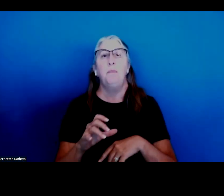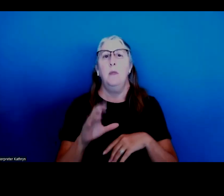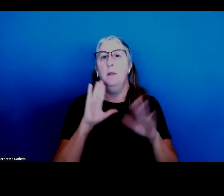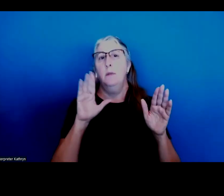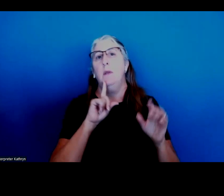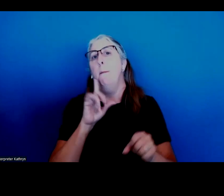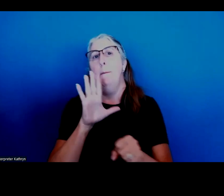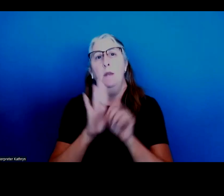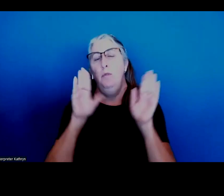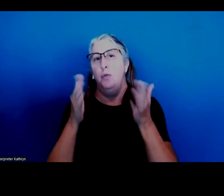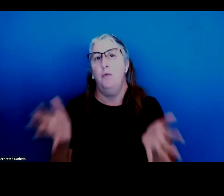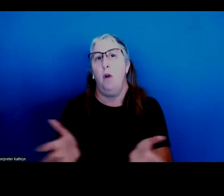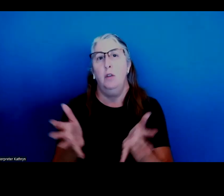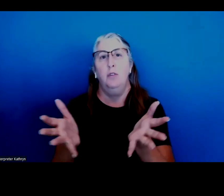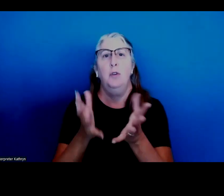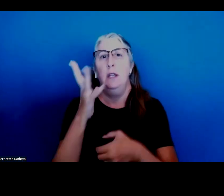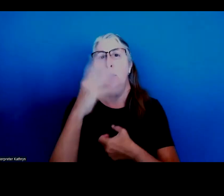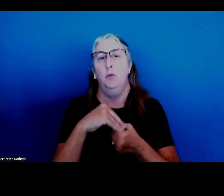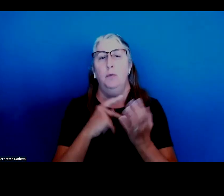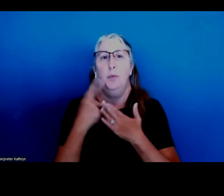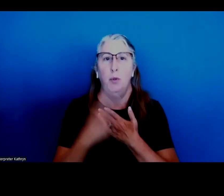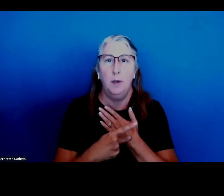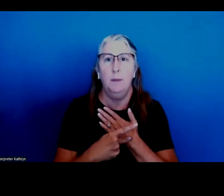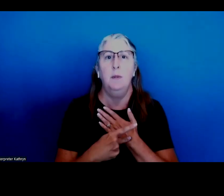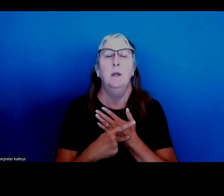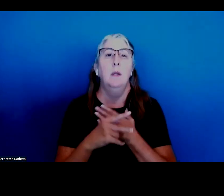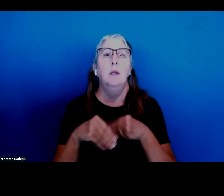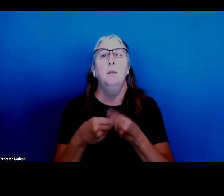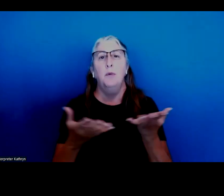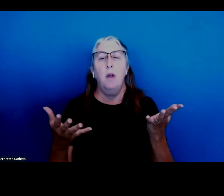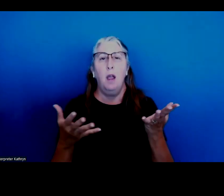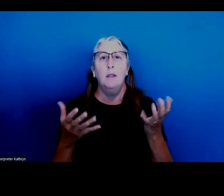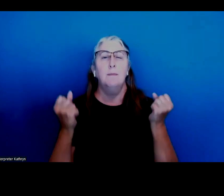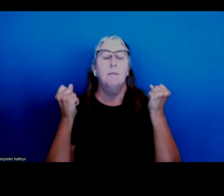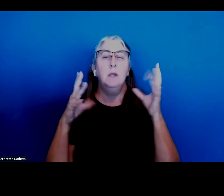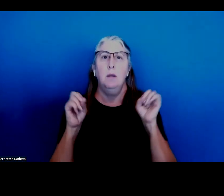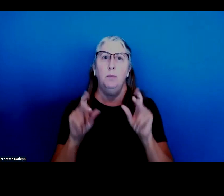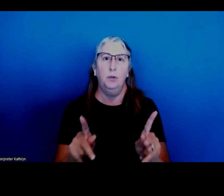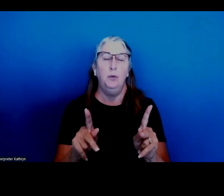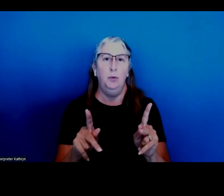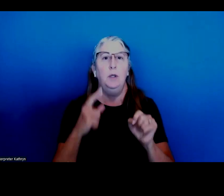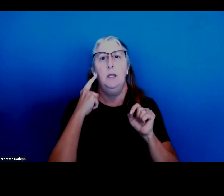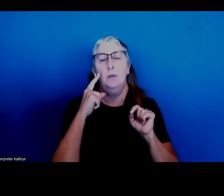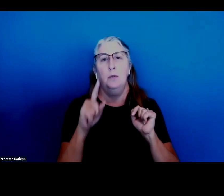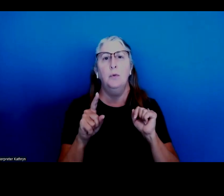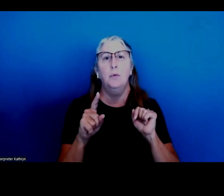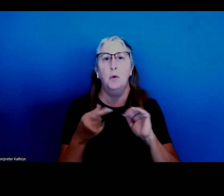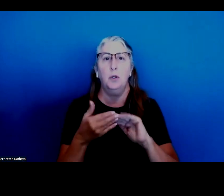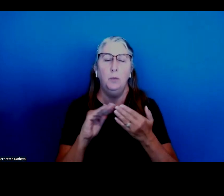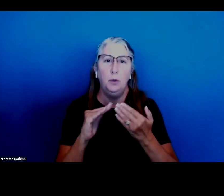fostering inclusive programming, and it provides many opportunities for